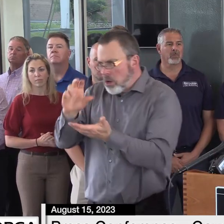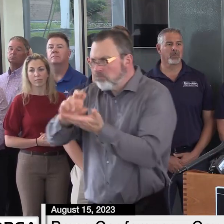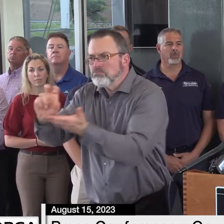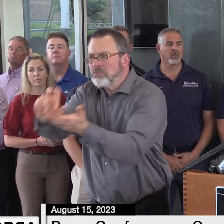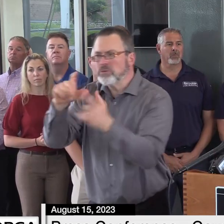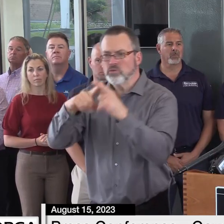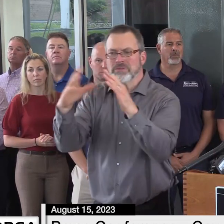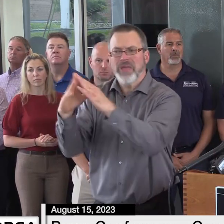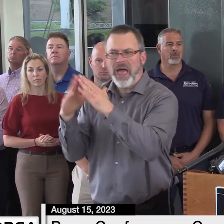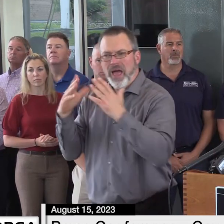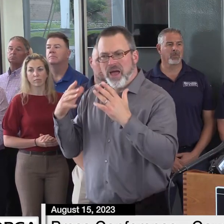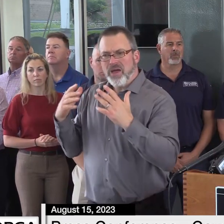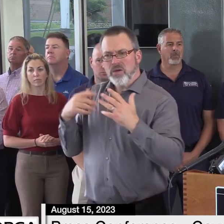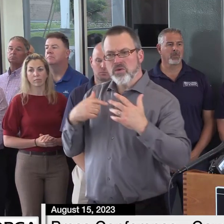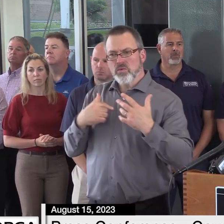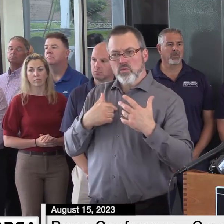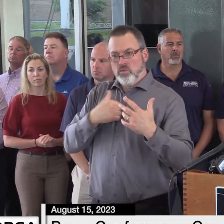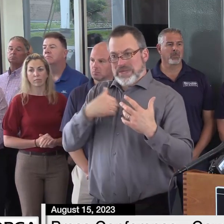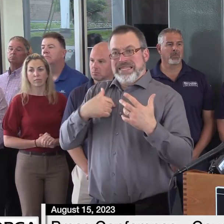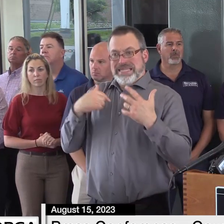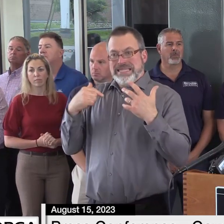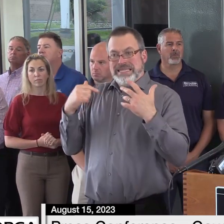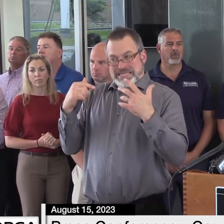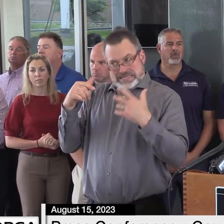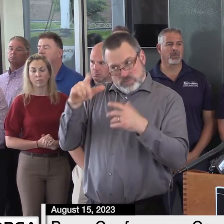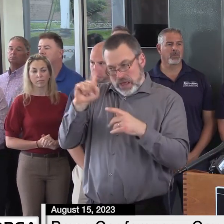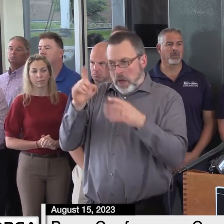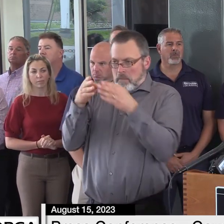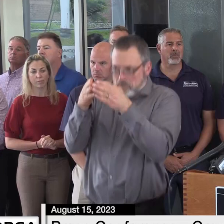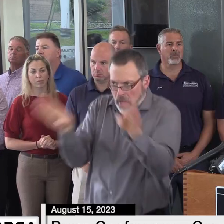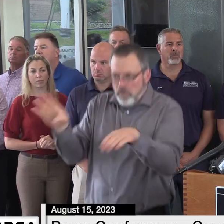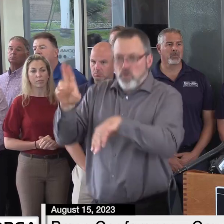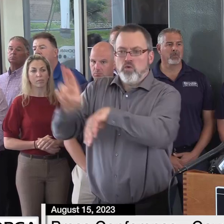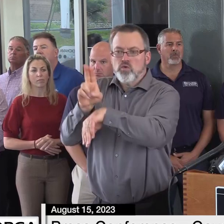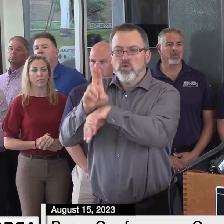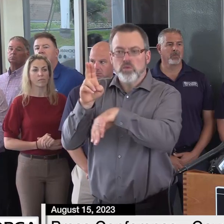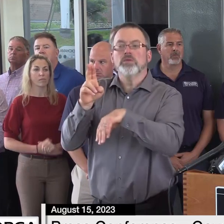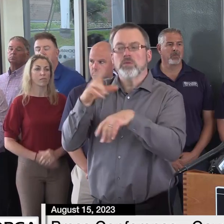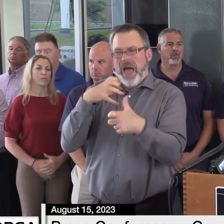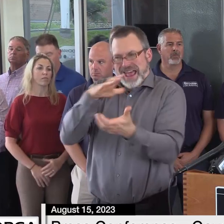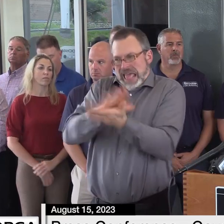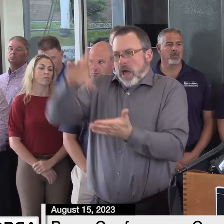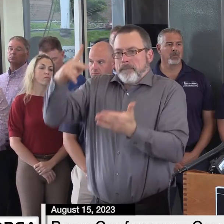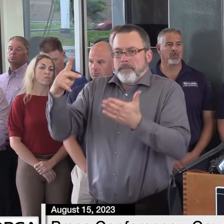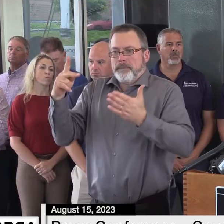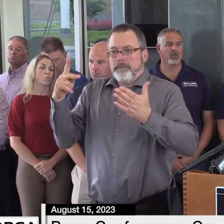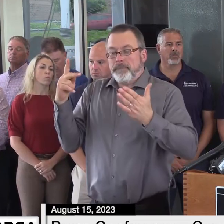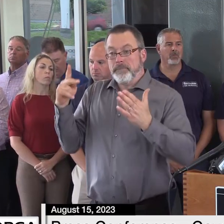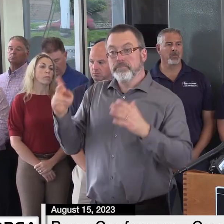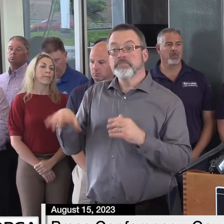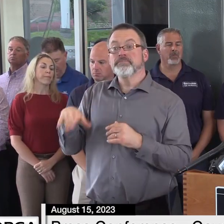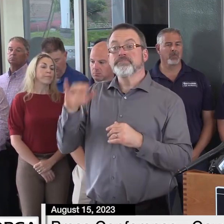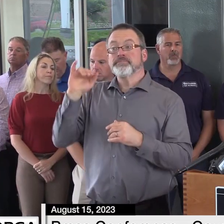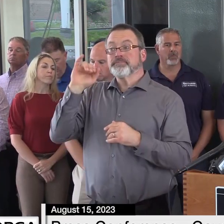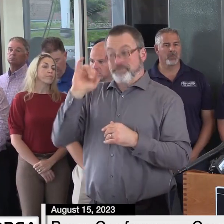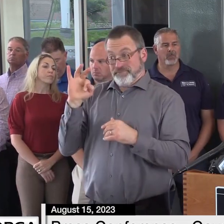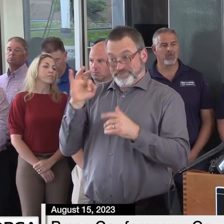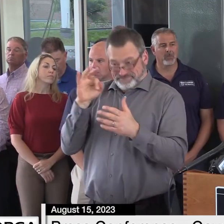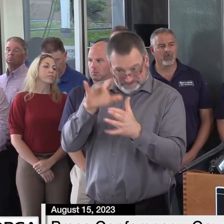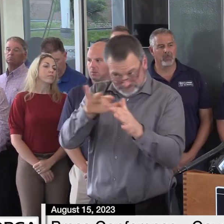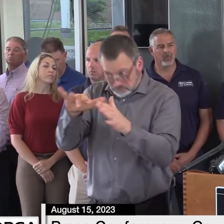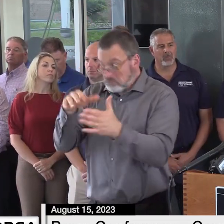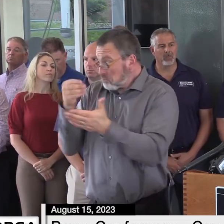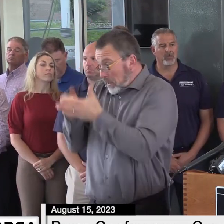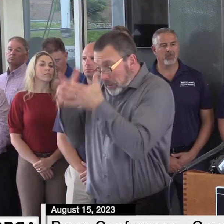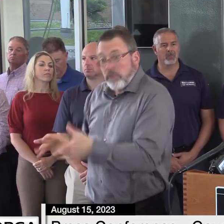disposal fees of that public space litter. If there is money left over, we will make